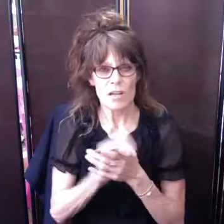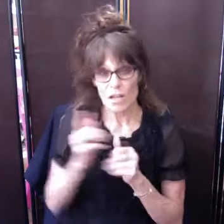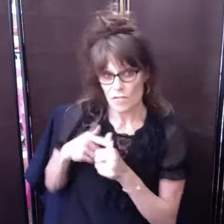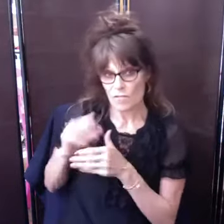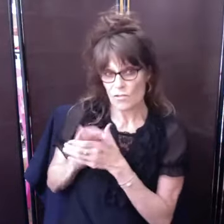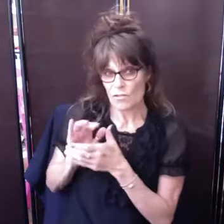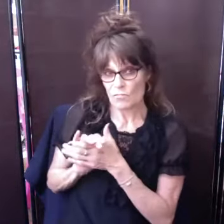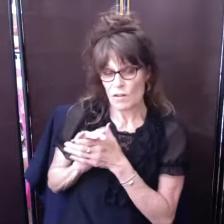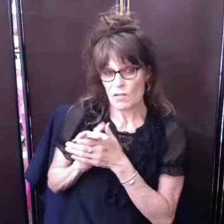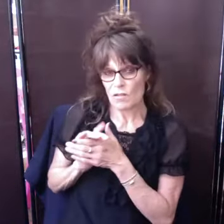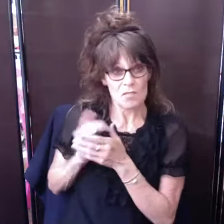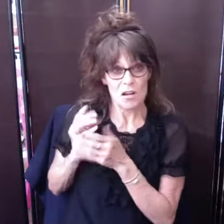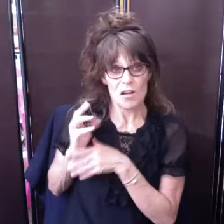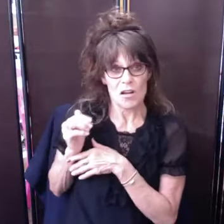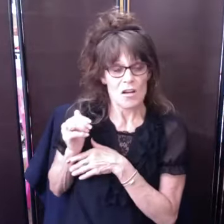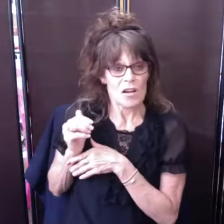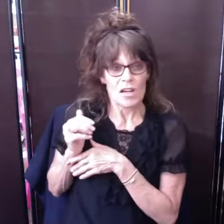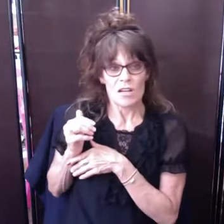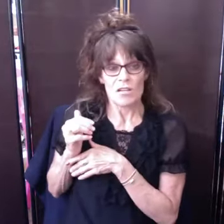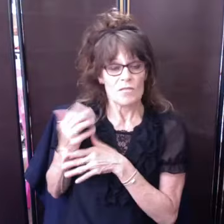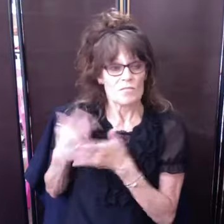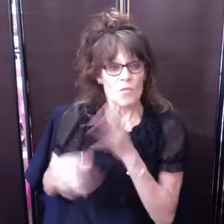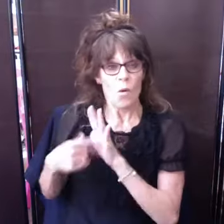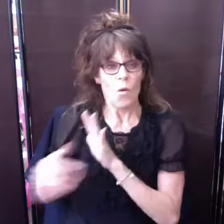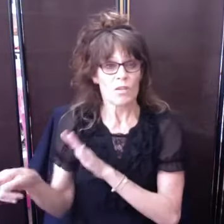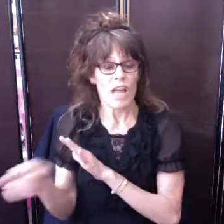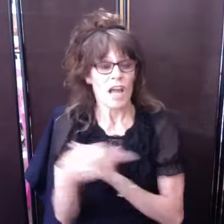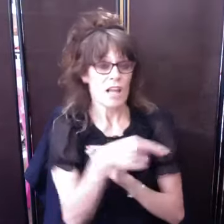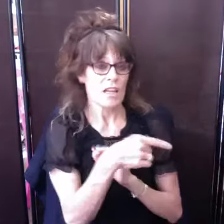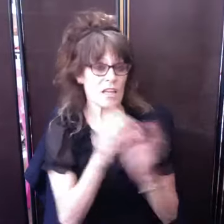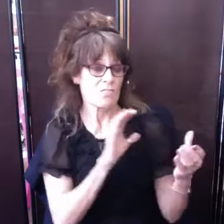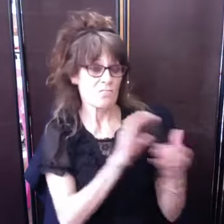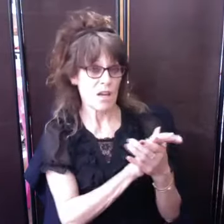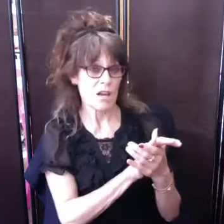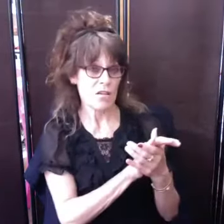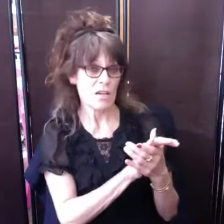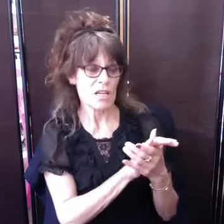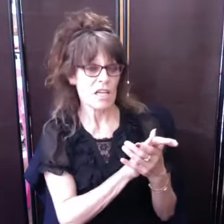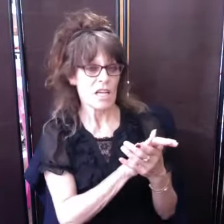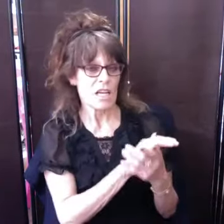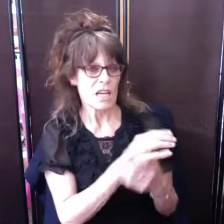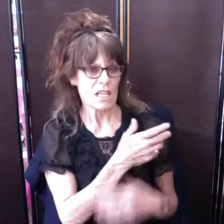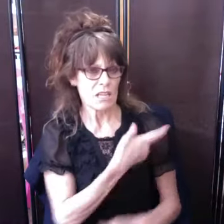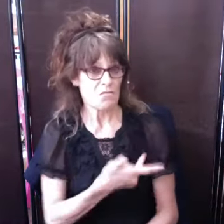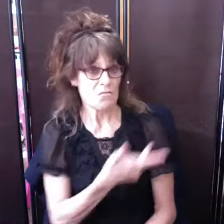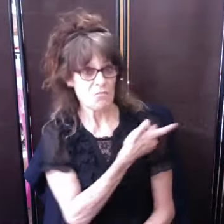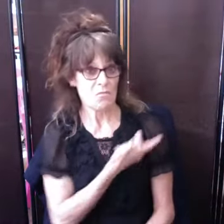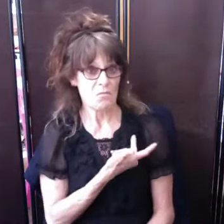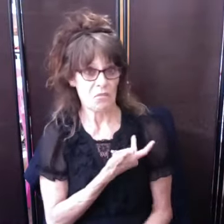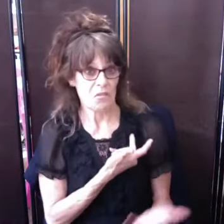like Billy Jack. He married her and segued into the role of husband and father like he'd been doing it forever. Big man, gentle